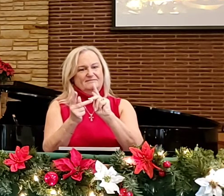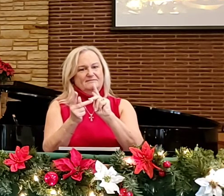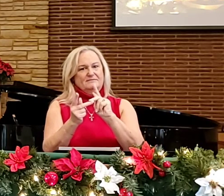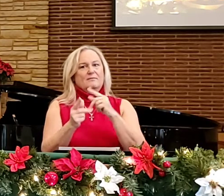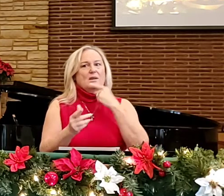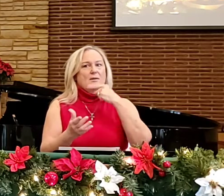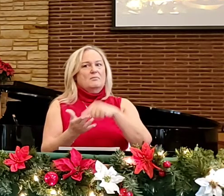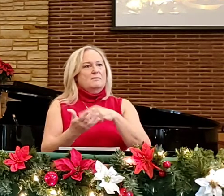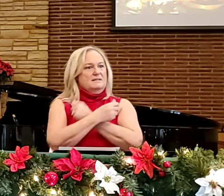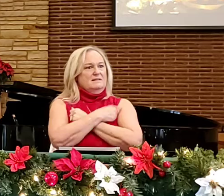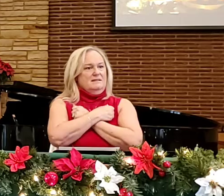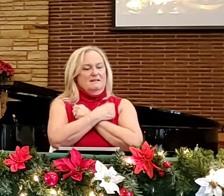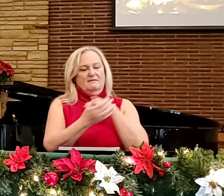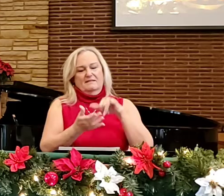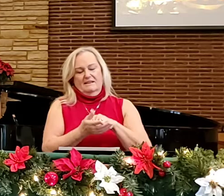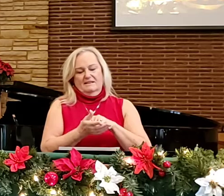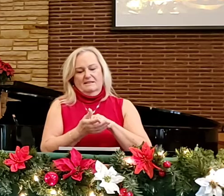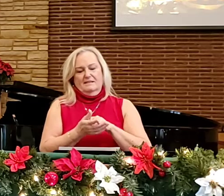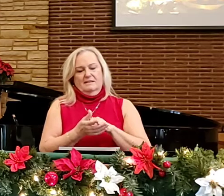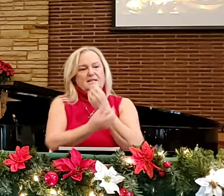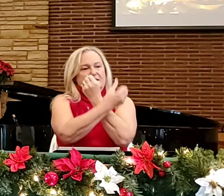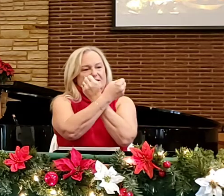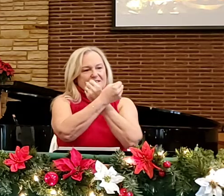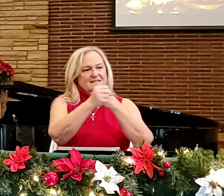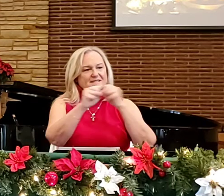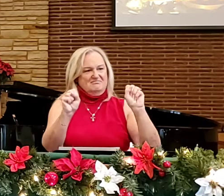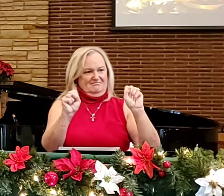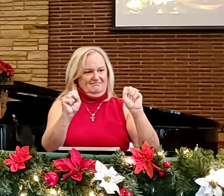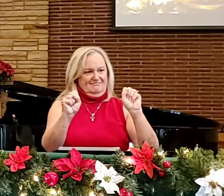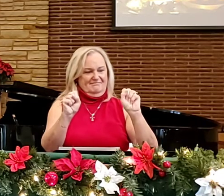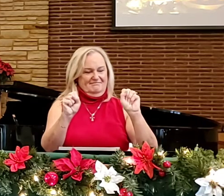It promises a love that saves.